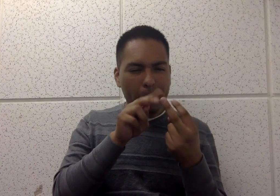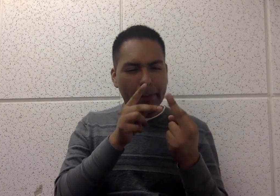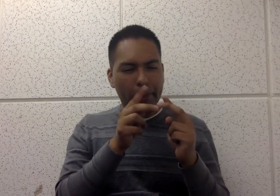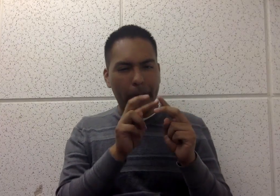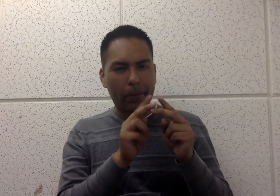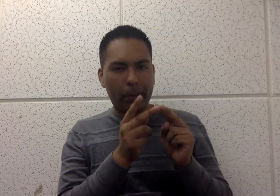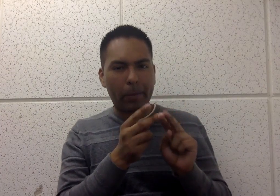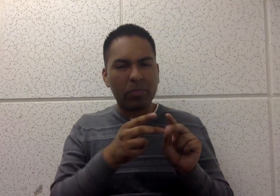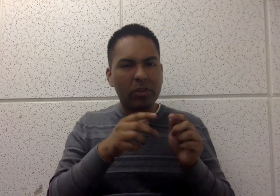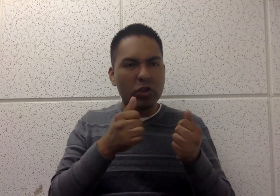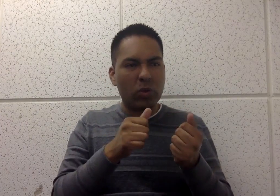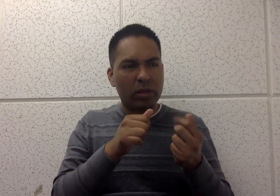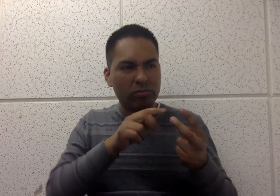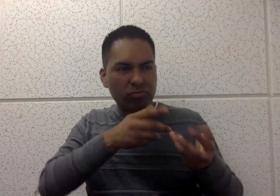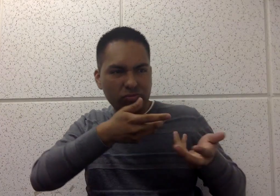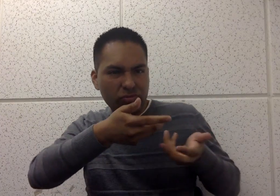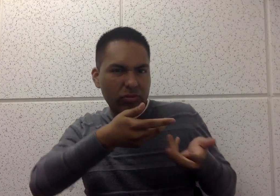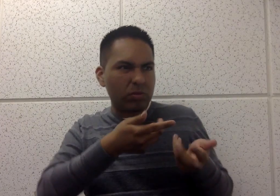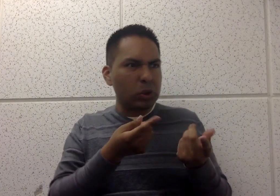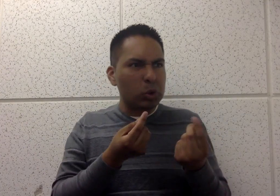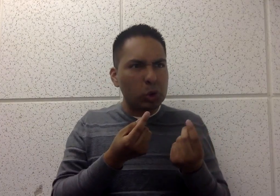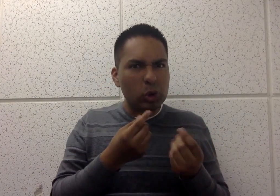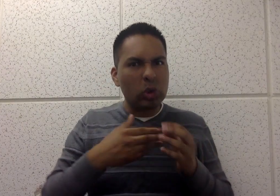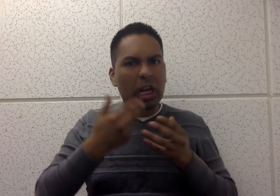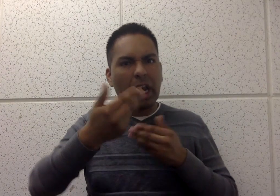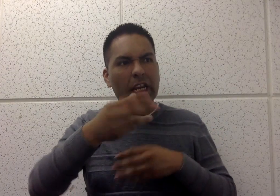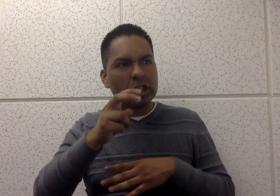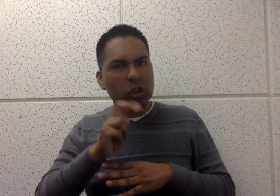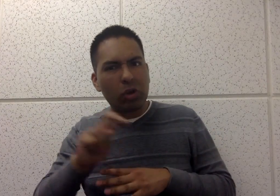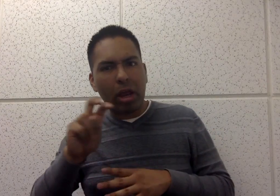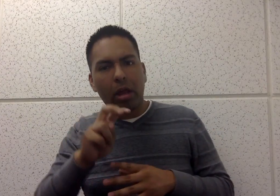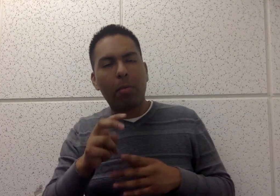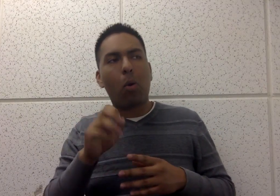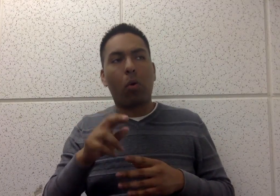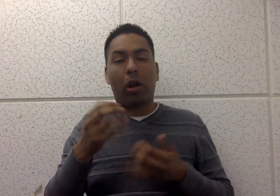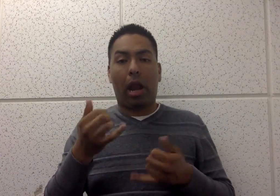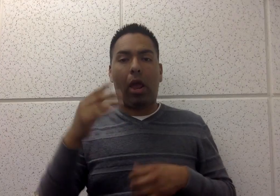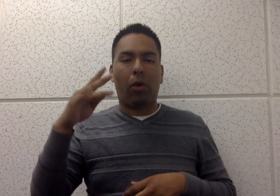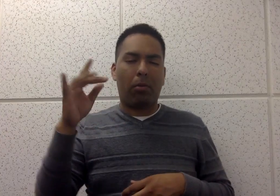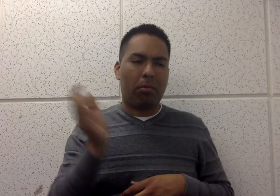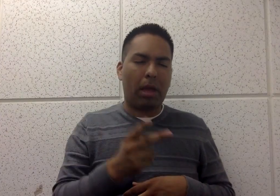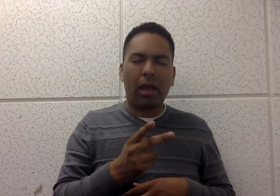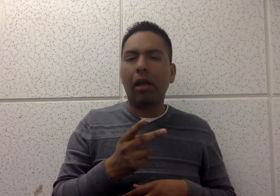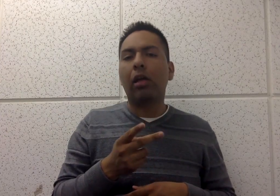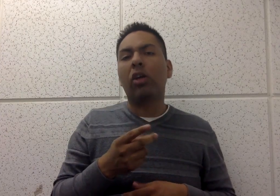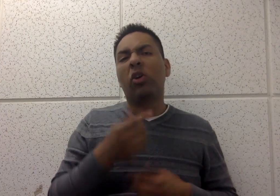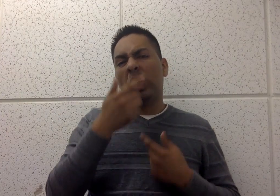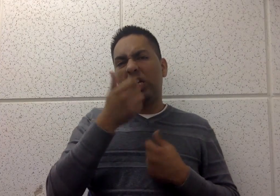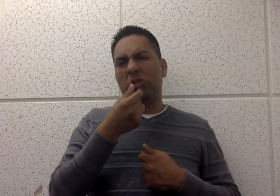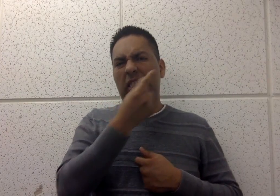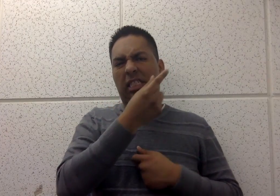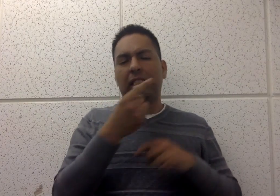to decide whether to go out on their next trip are contacting the ants coming in. So what's interesting about this system is that